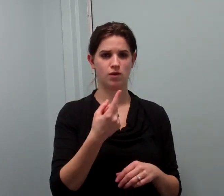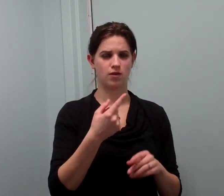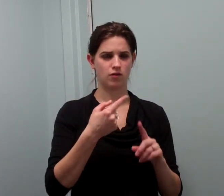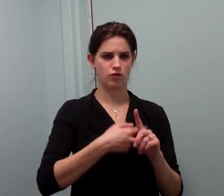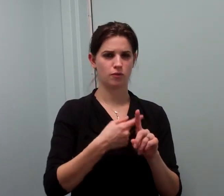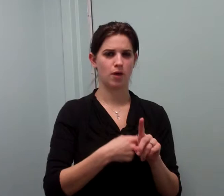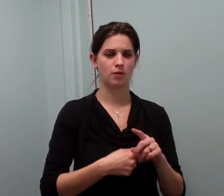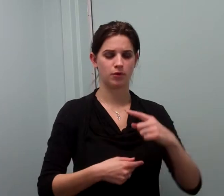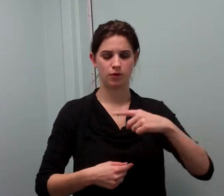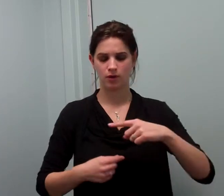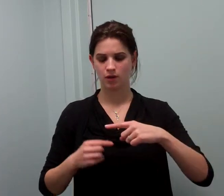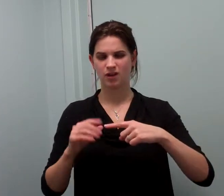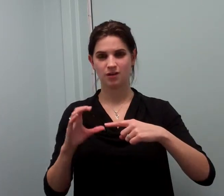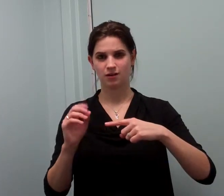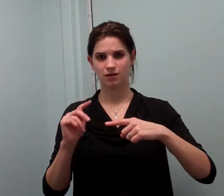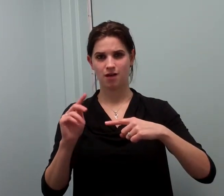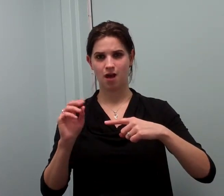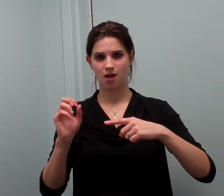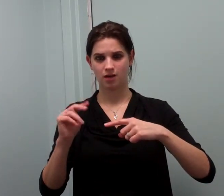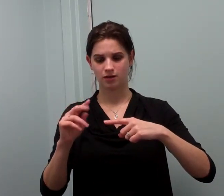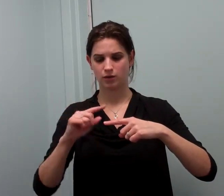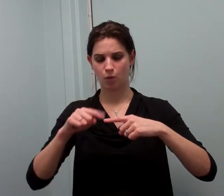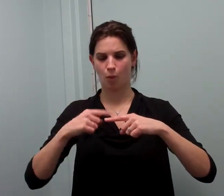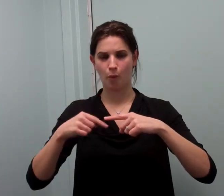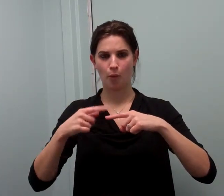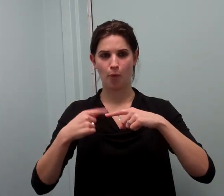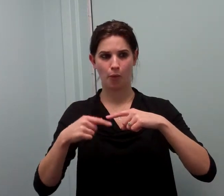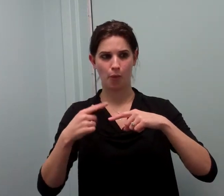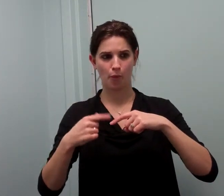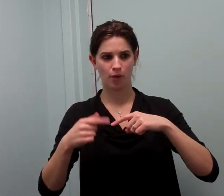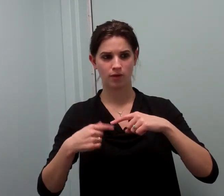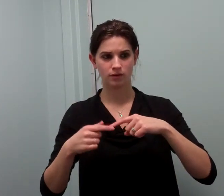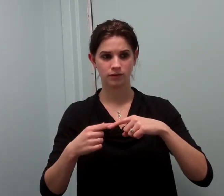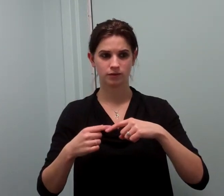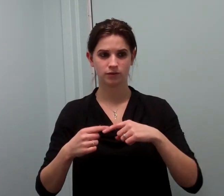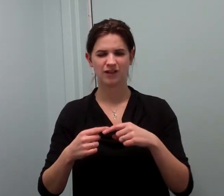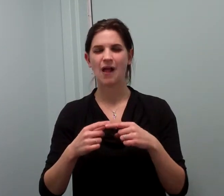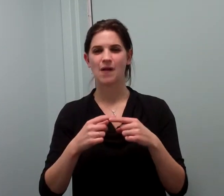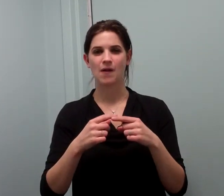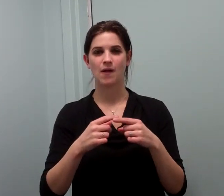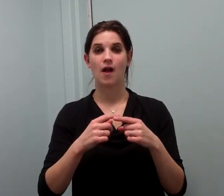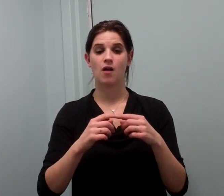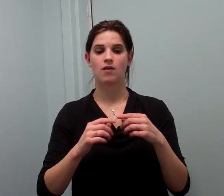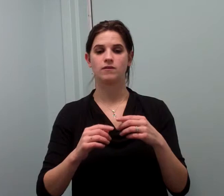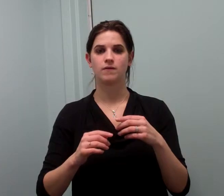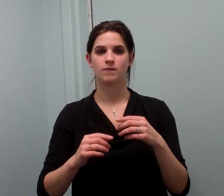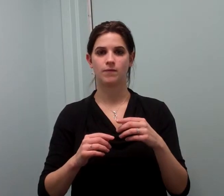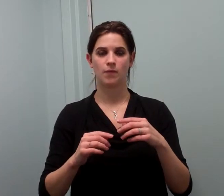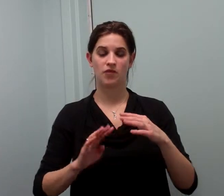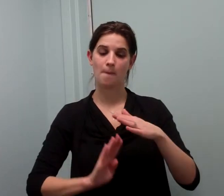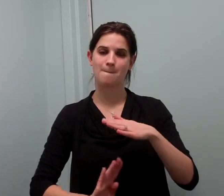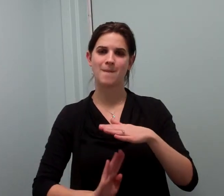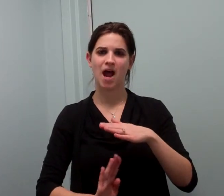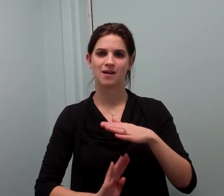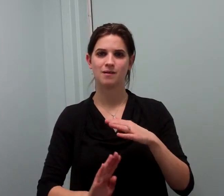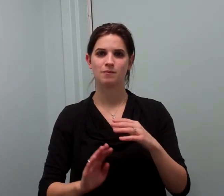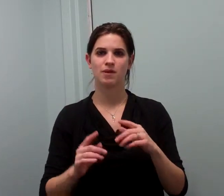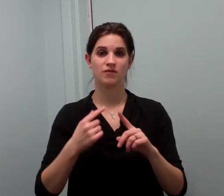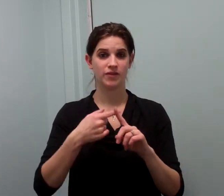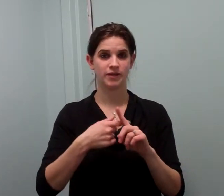These are called bulbs of the thermometer, the silver parts down here on the bottom. What they do to measure relative humidity is they